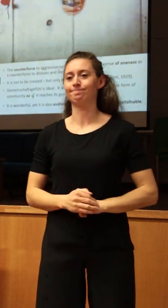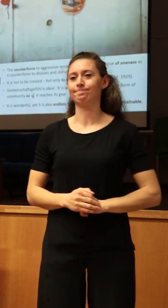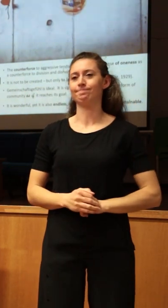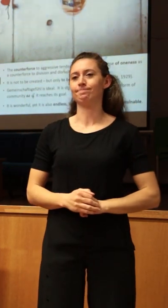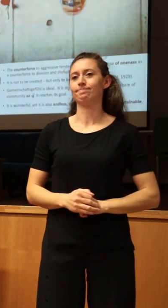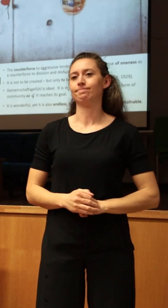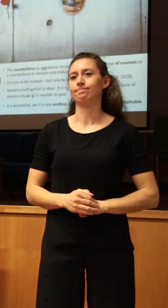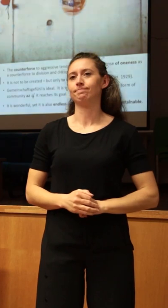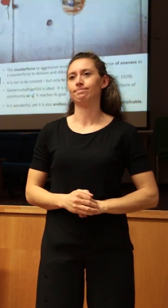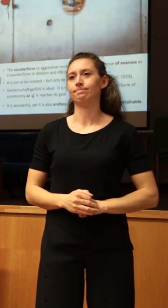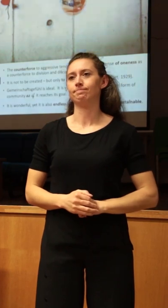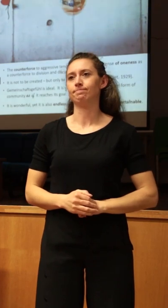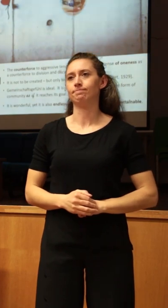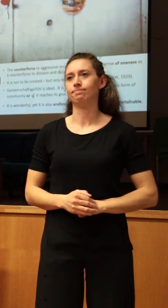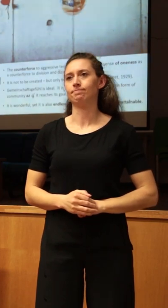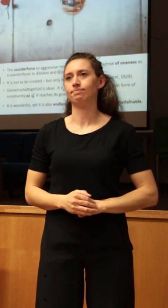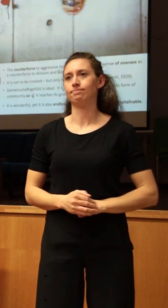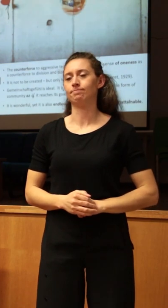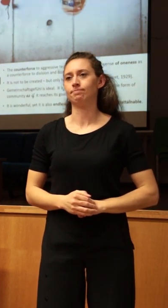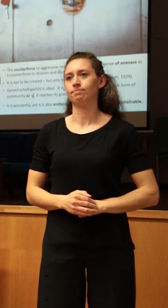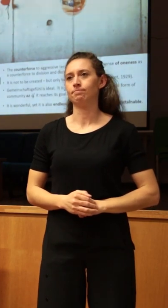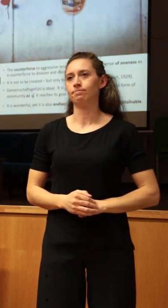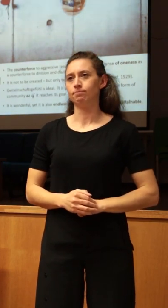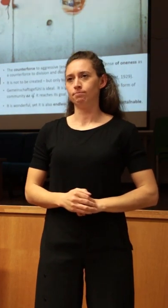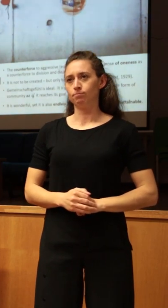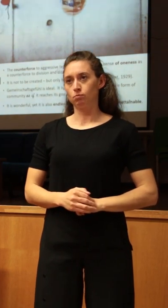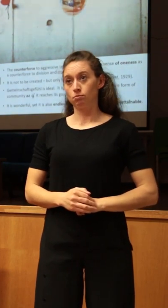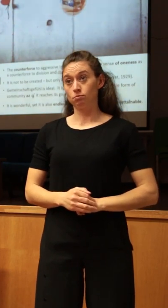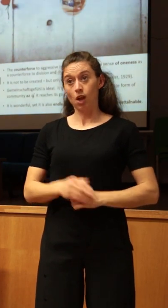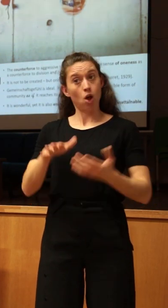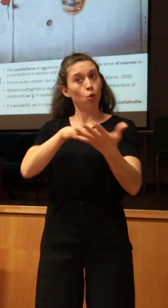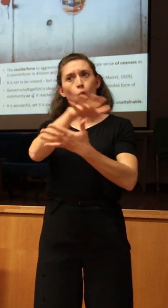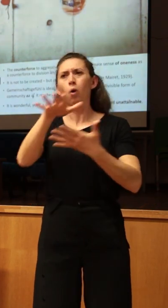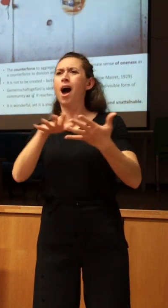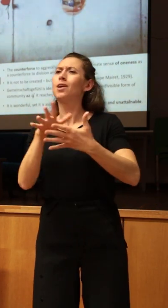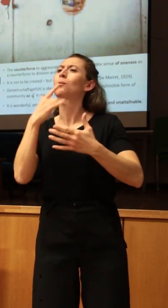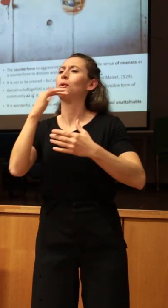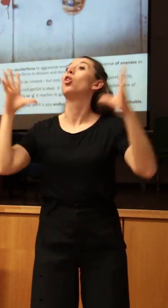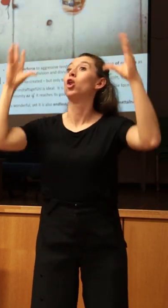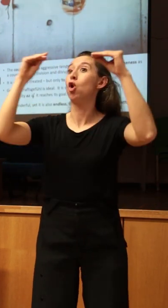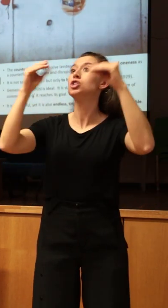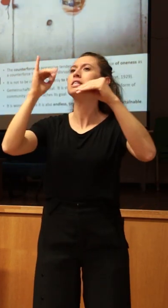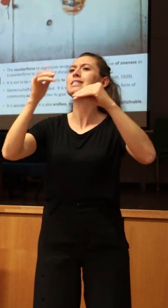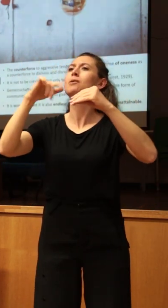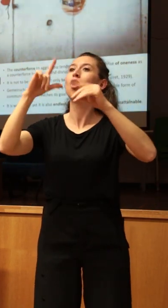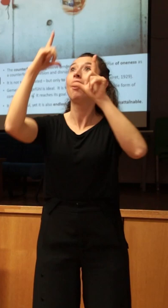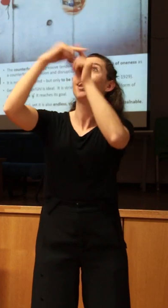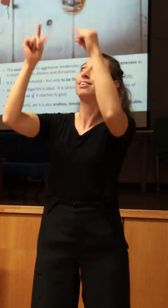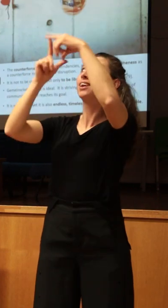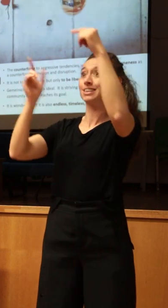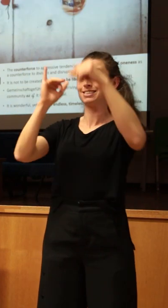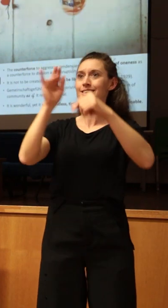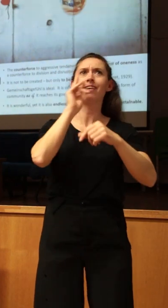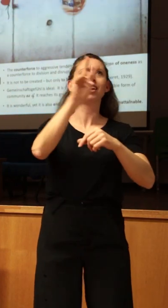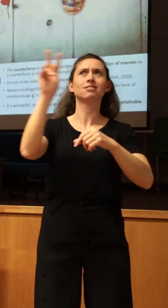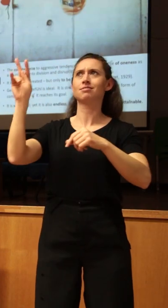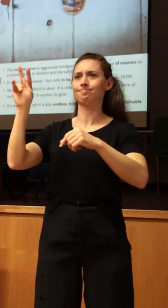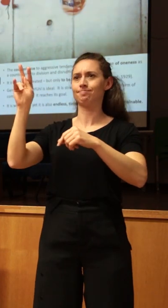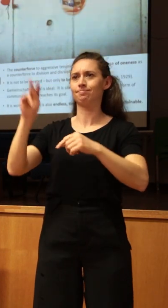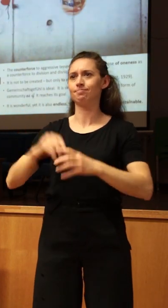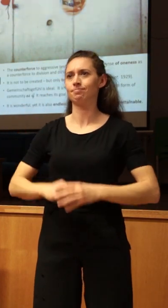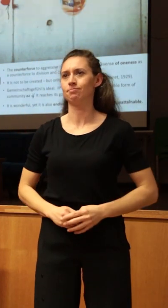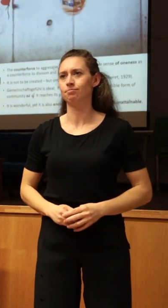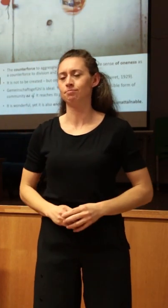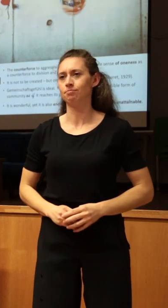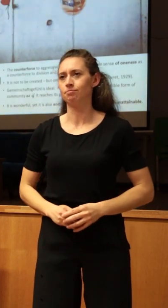skies are clear. It's like night, but the skies are clear. Pero aunque es de noche, el cielo está estrellado. And then so you see all